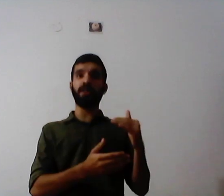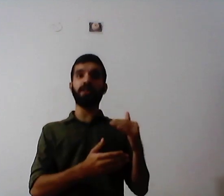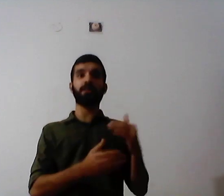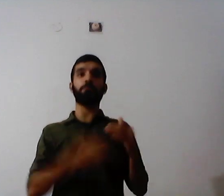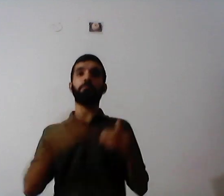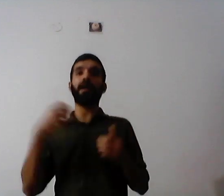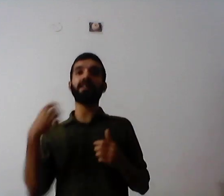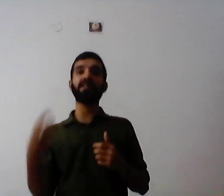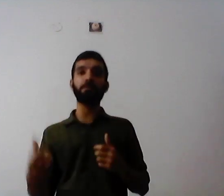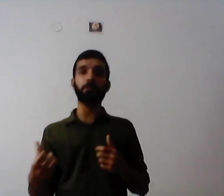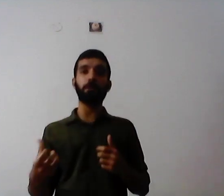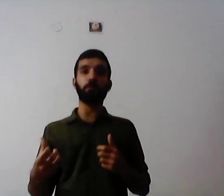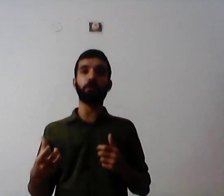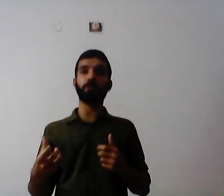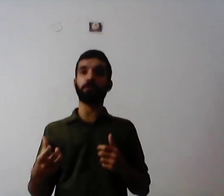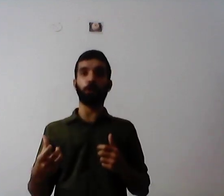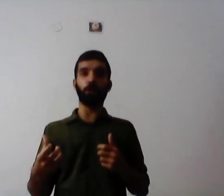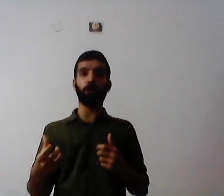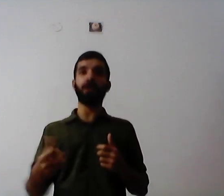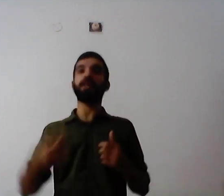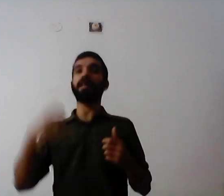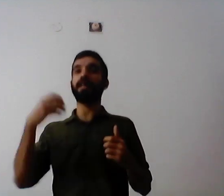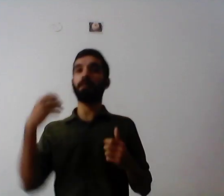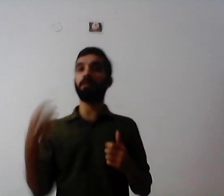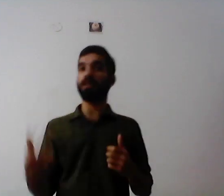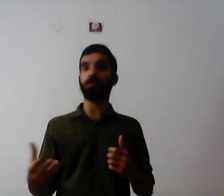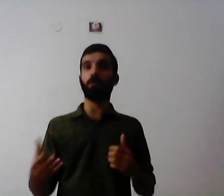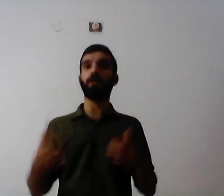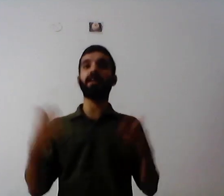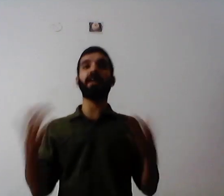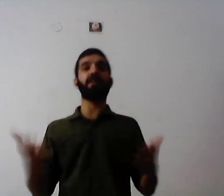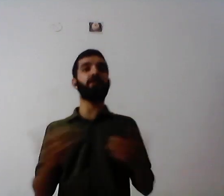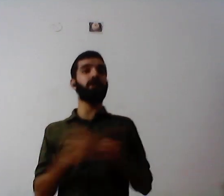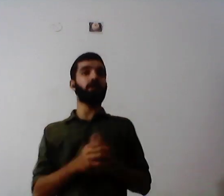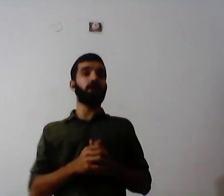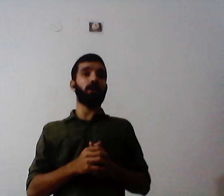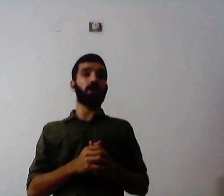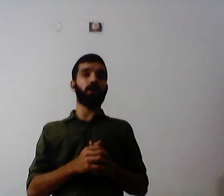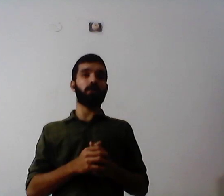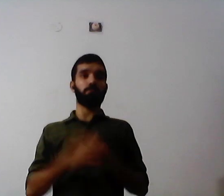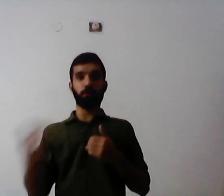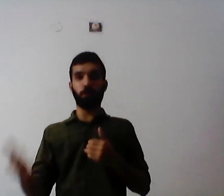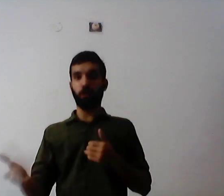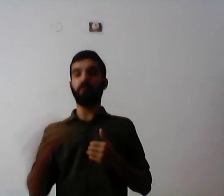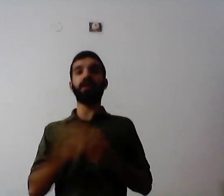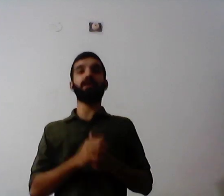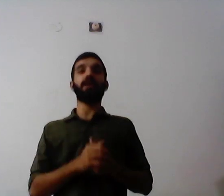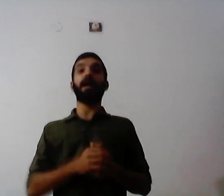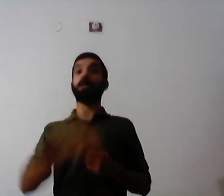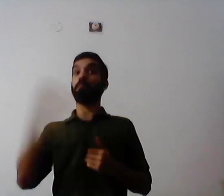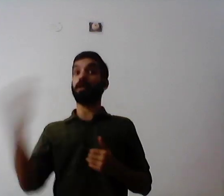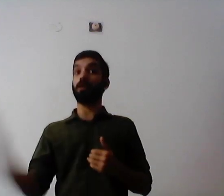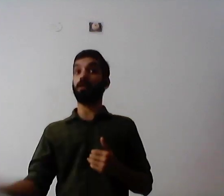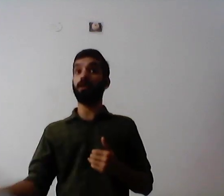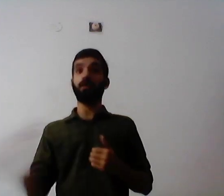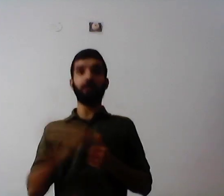is the maximum amount of solute that can be dissolved in a given solvent at a particular